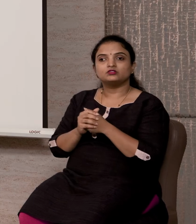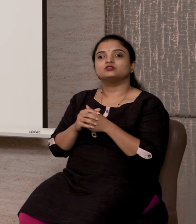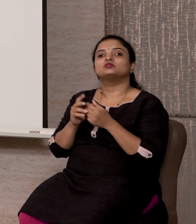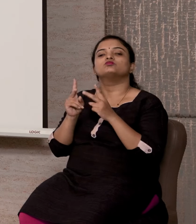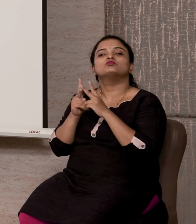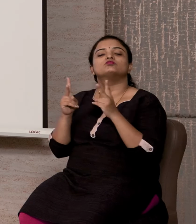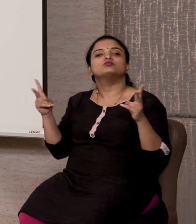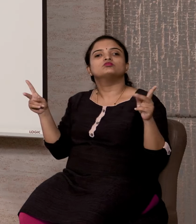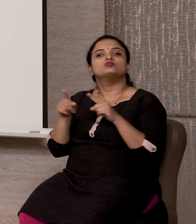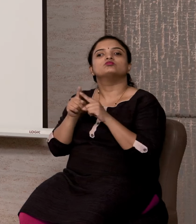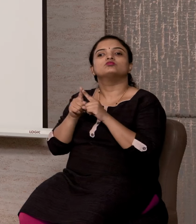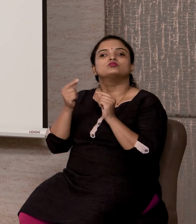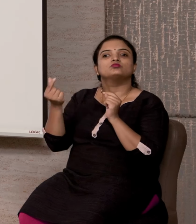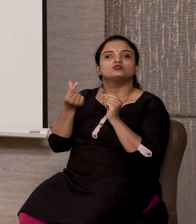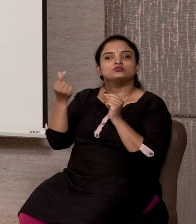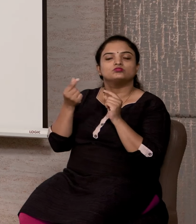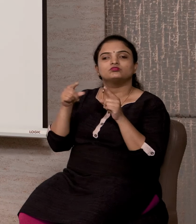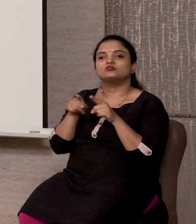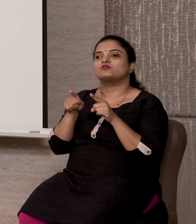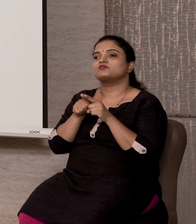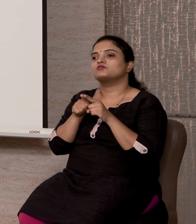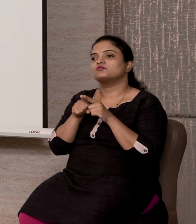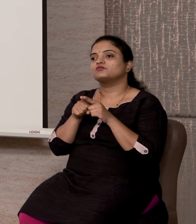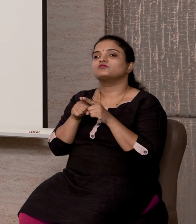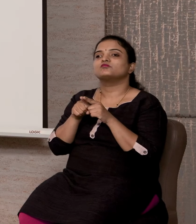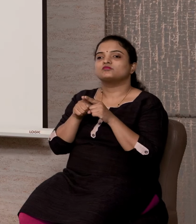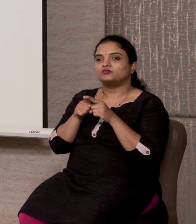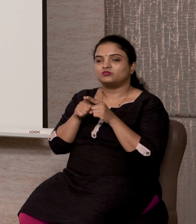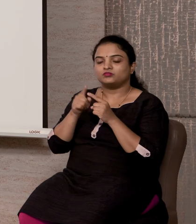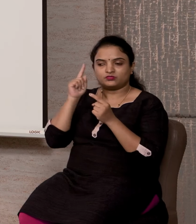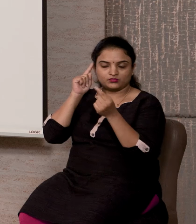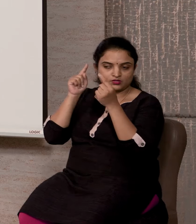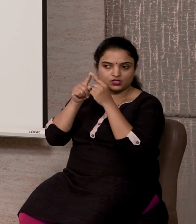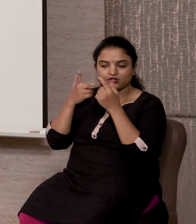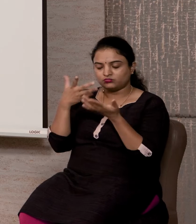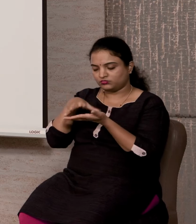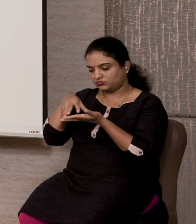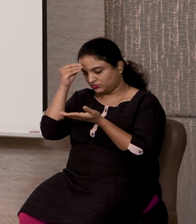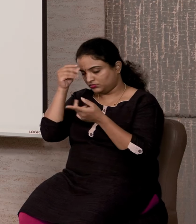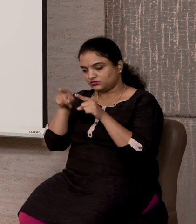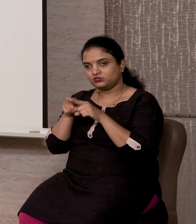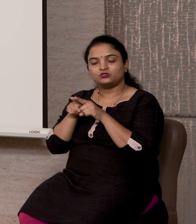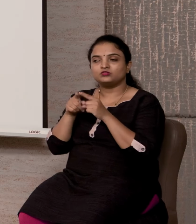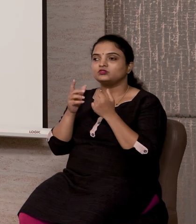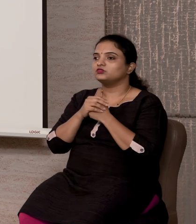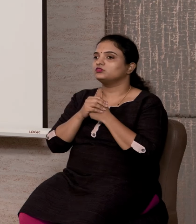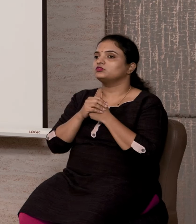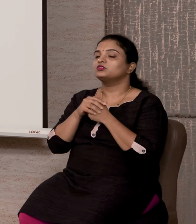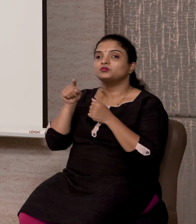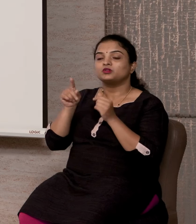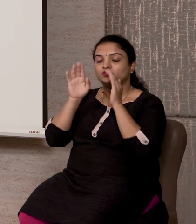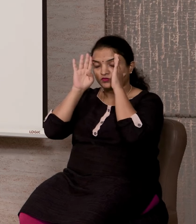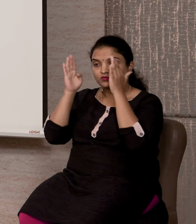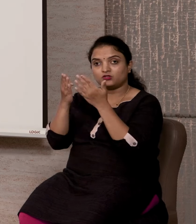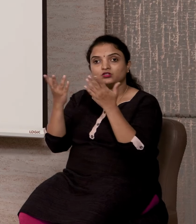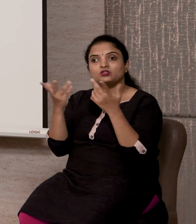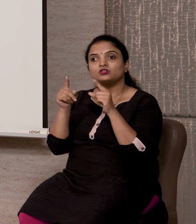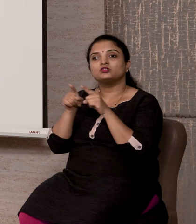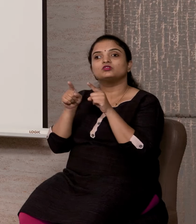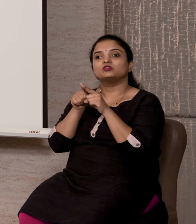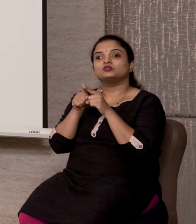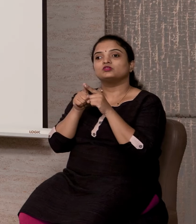diverse, user-centric learning and say neurodivergent learners and so on. So my focus for my research